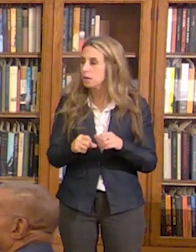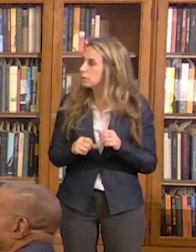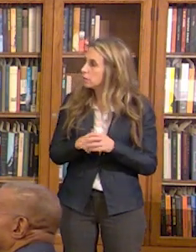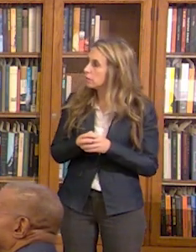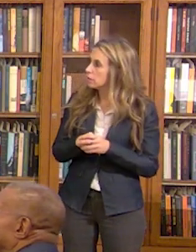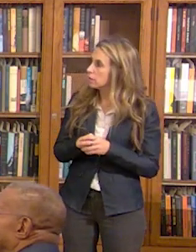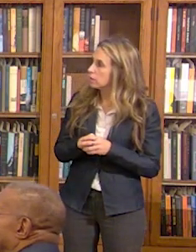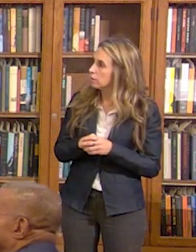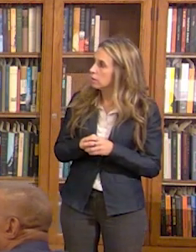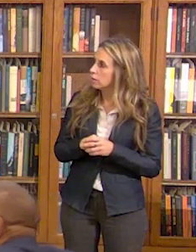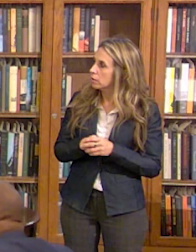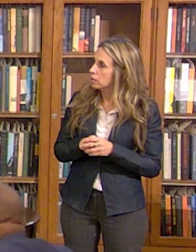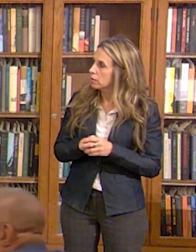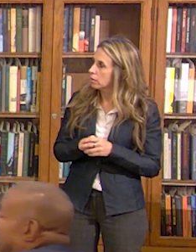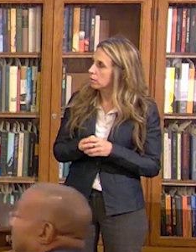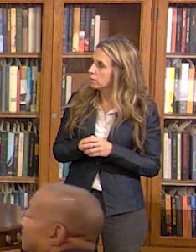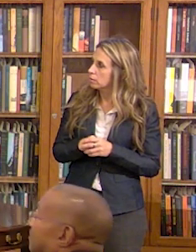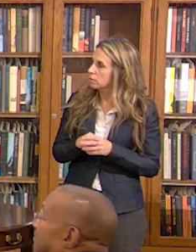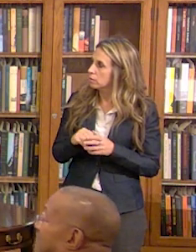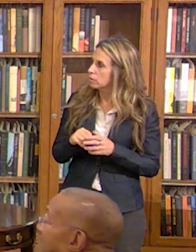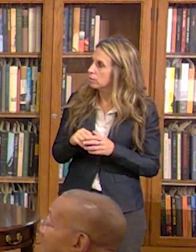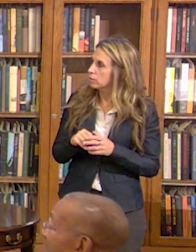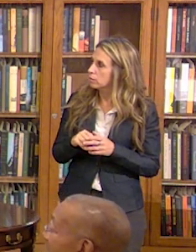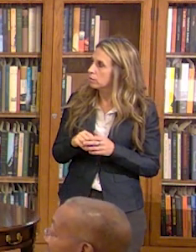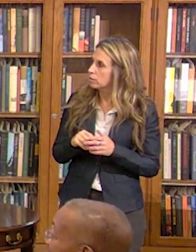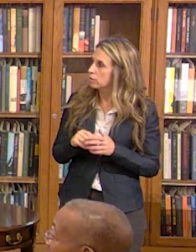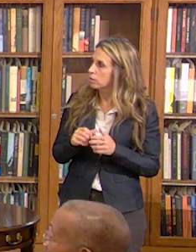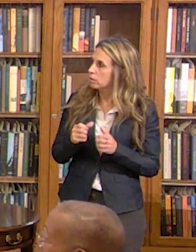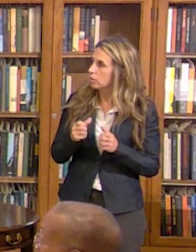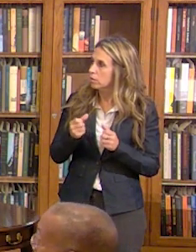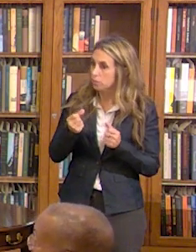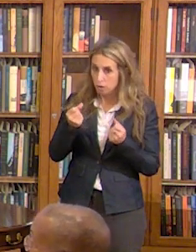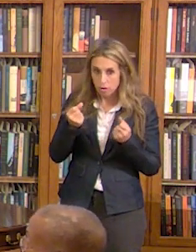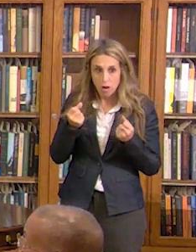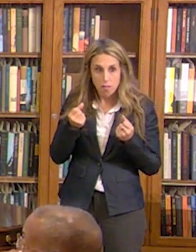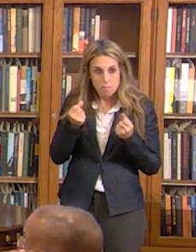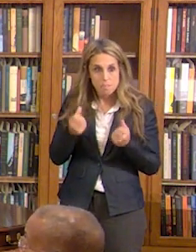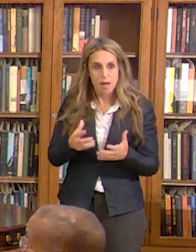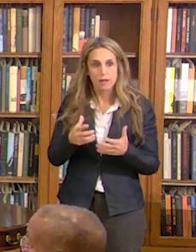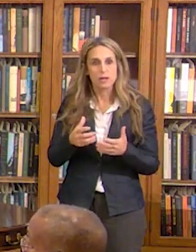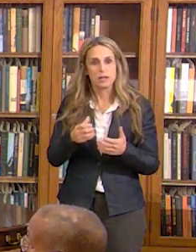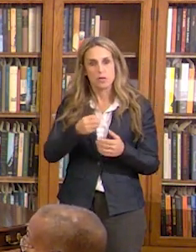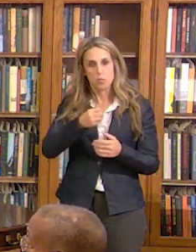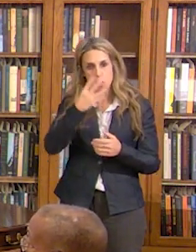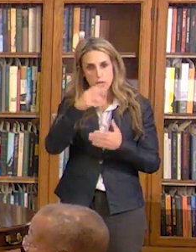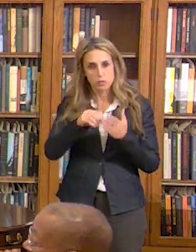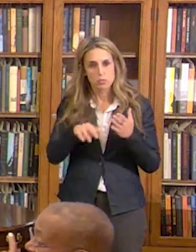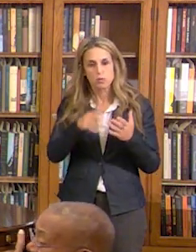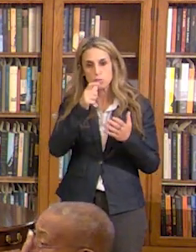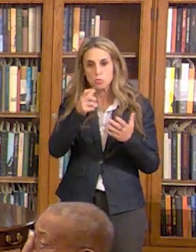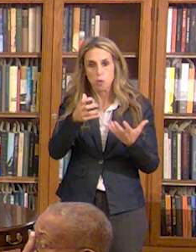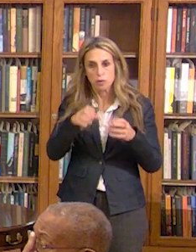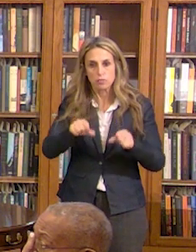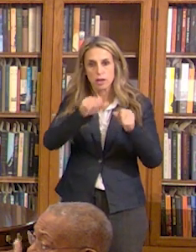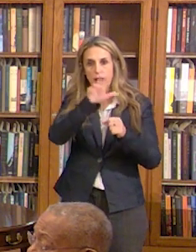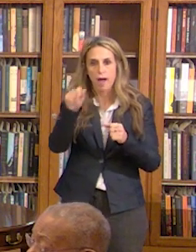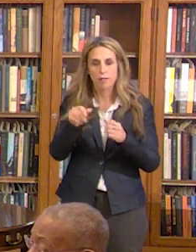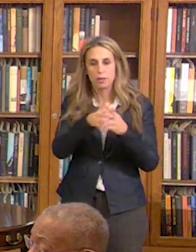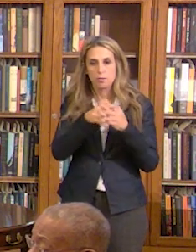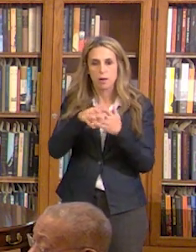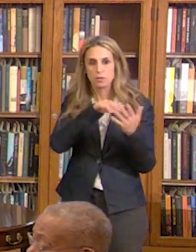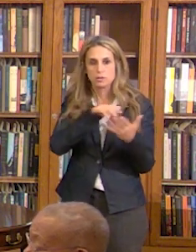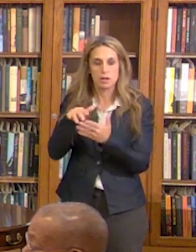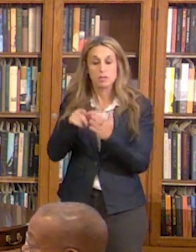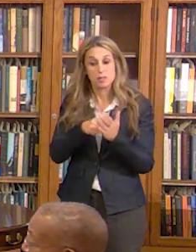Vineyard was that there are really a large amount of white students who want to take African-American studies sometimes we think it's just the